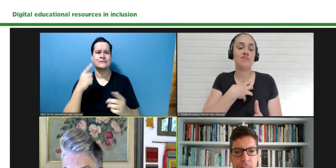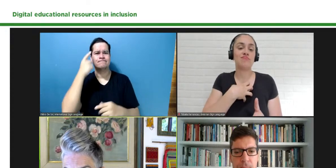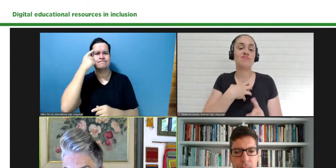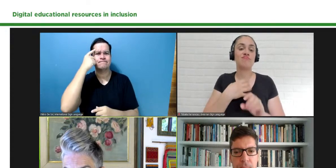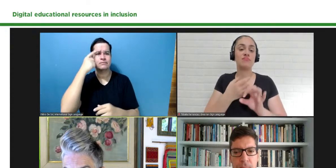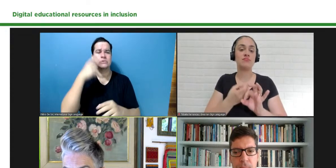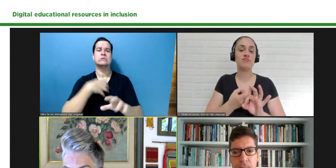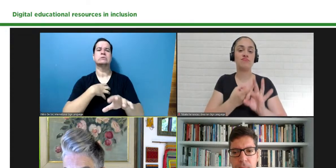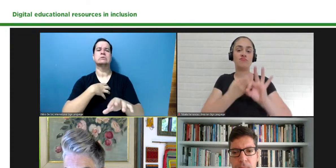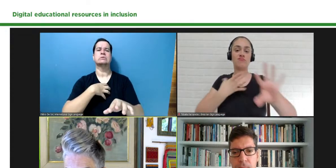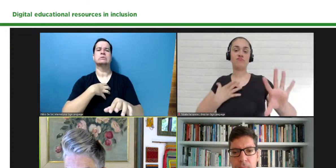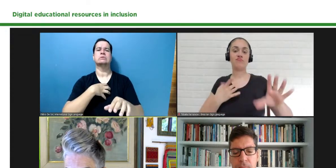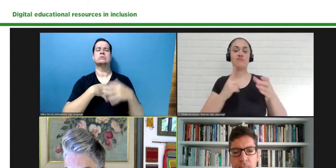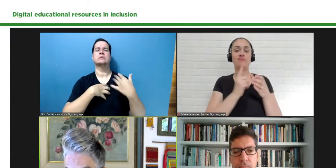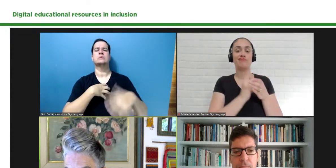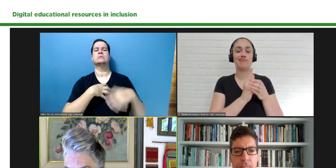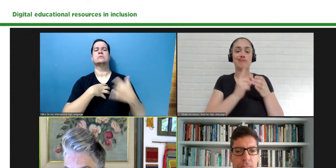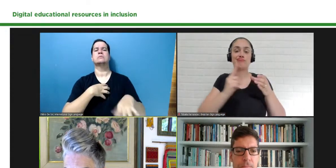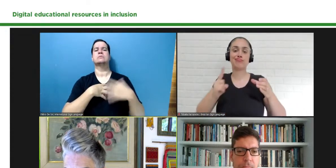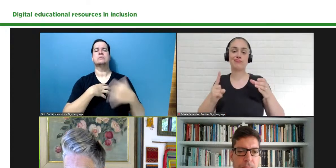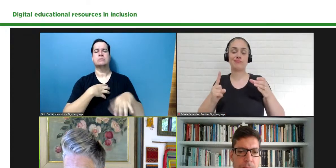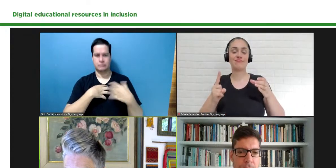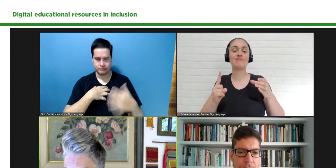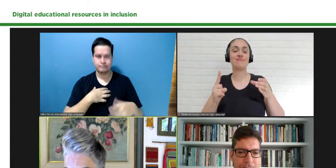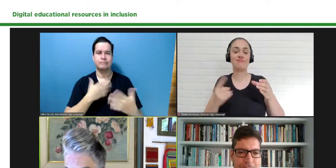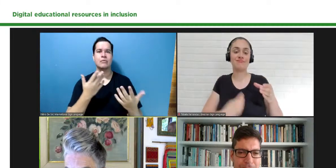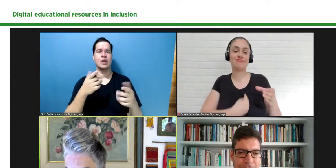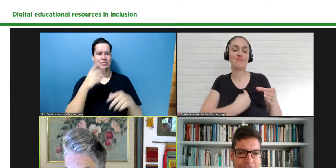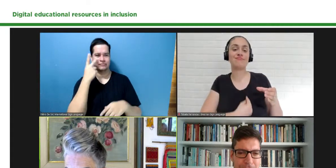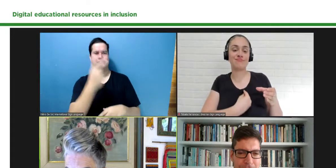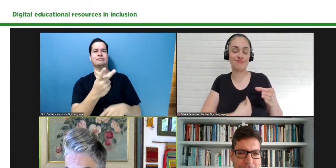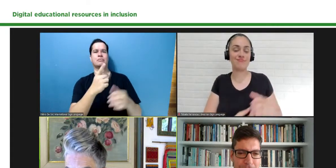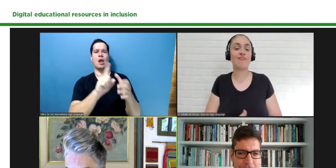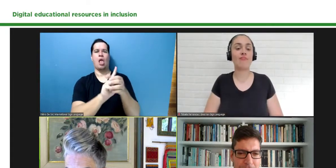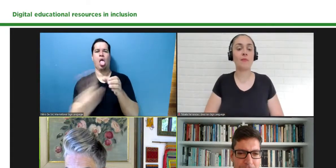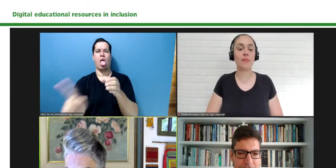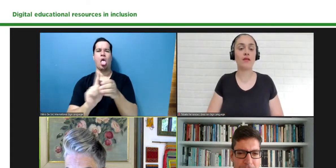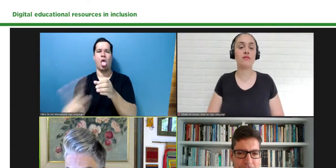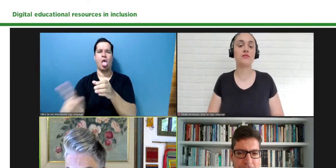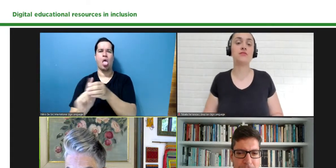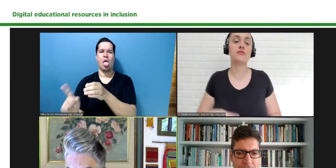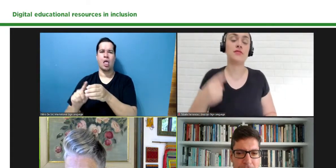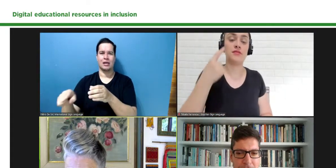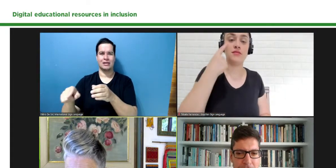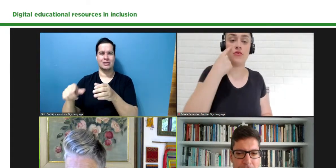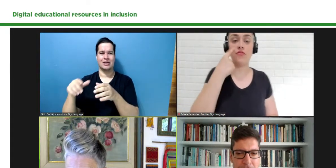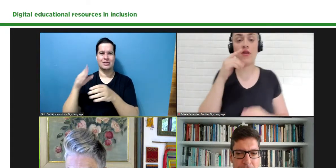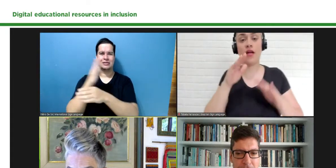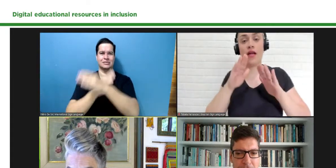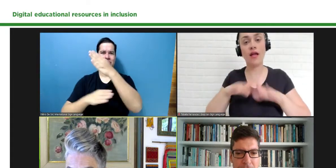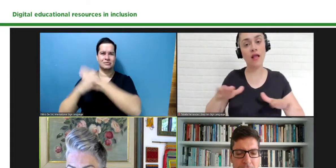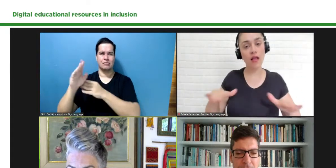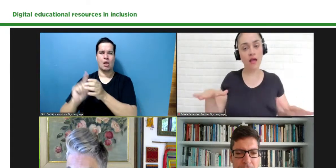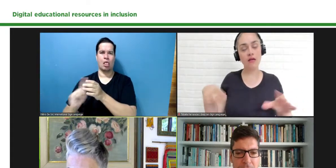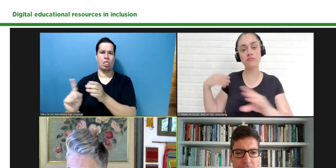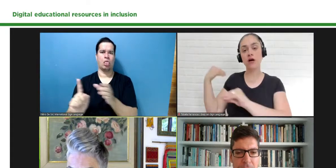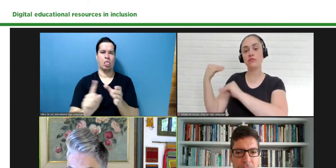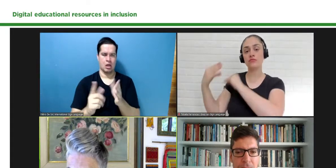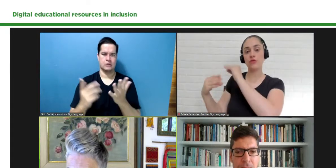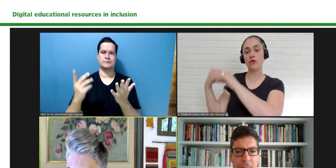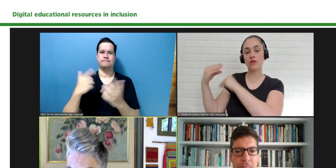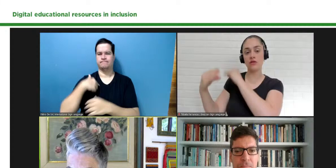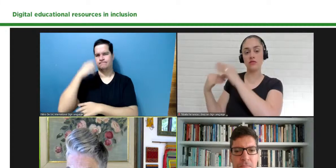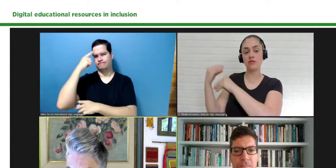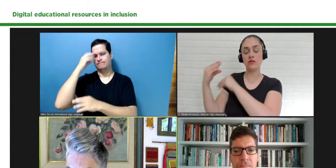The social isolation had a direct impact on the lives of children and adolescents who